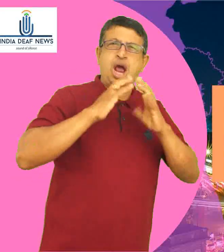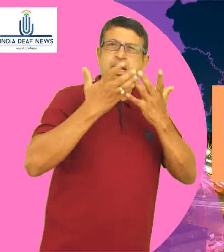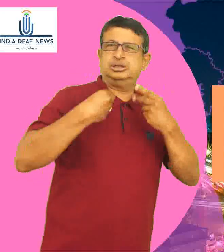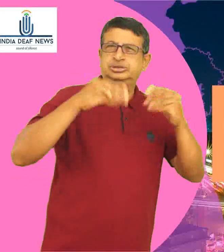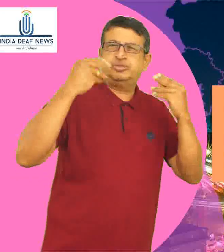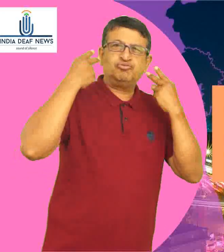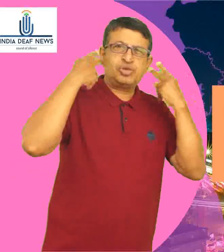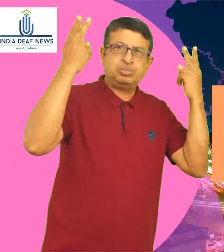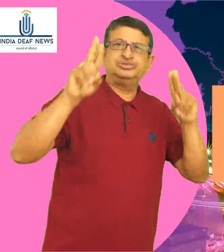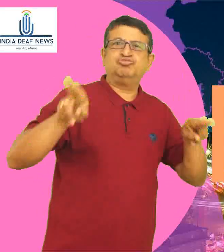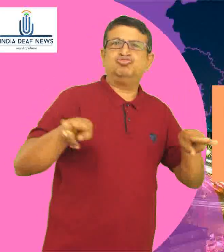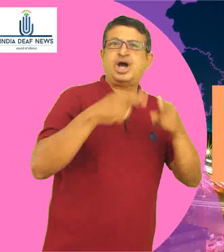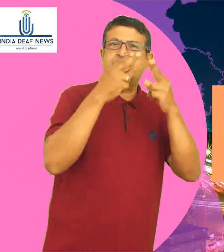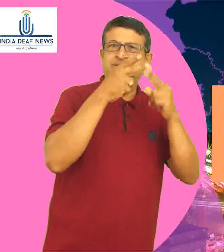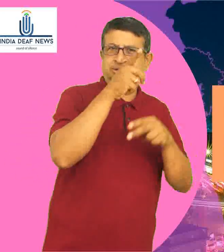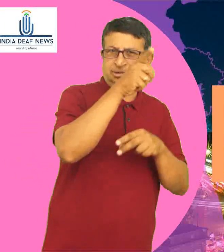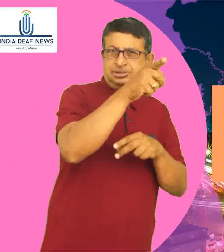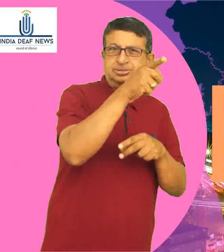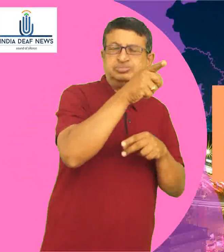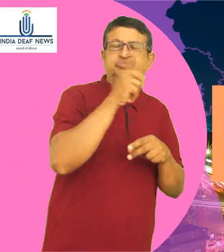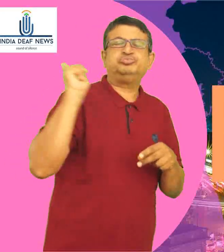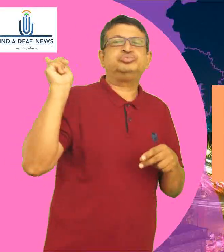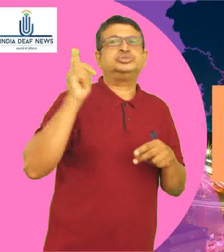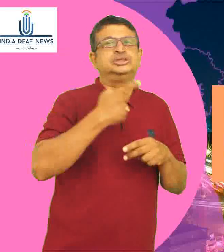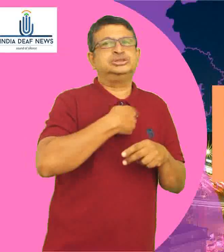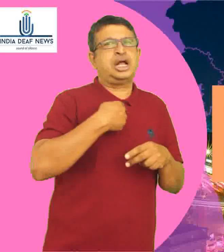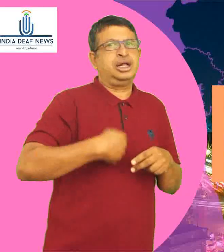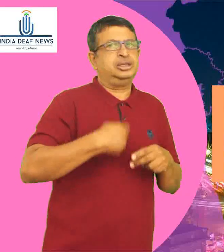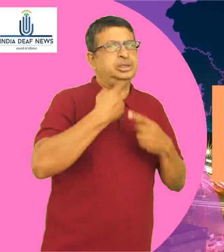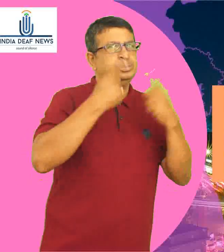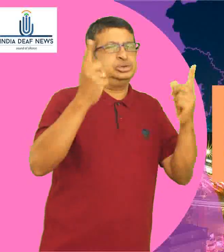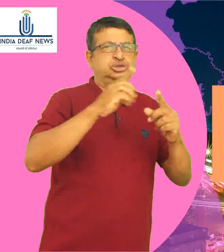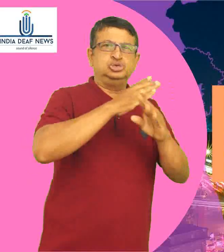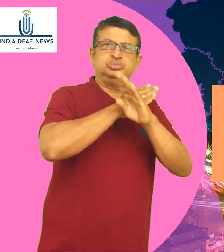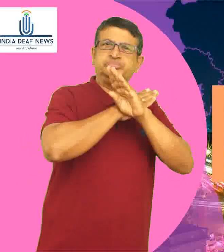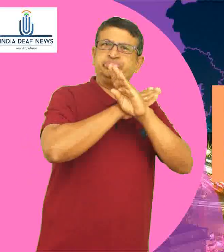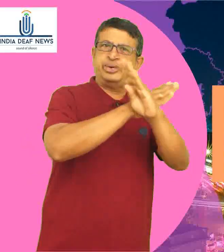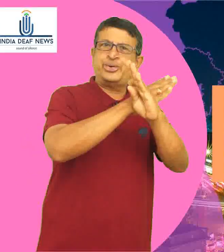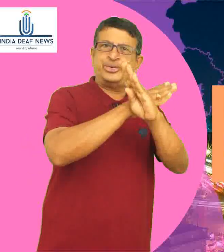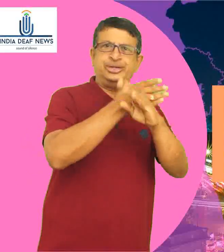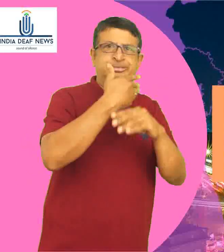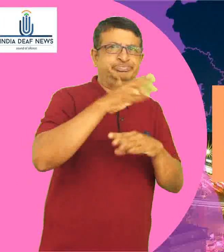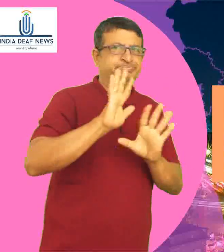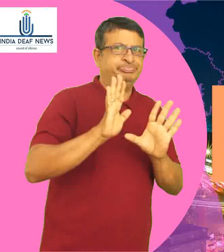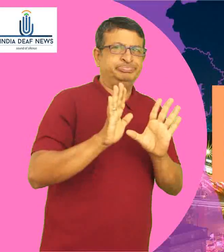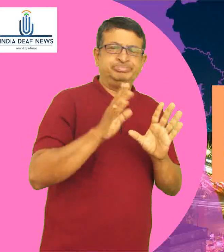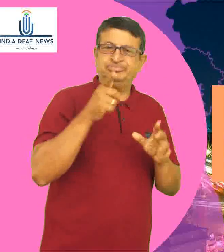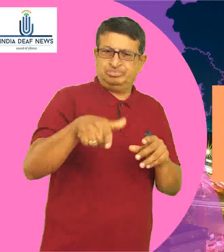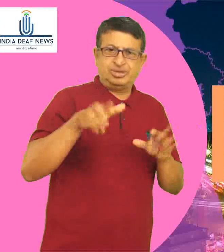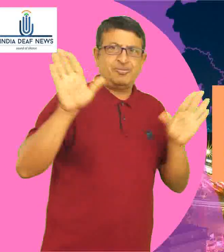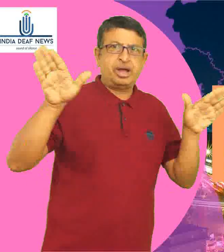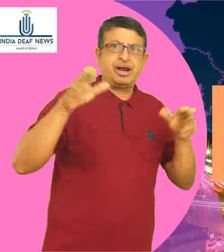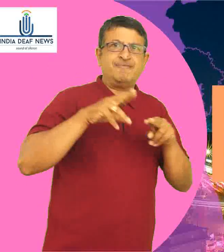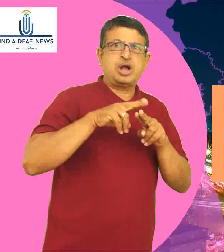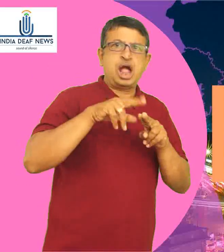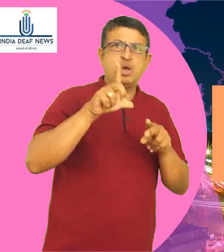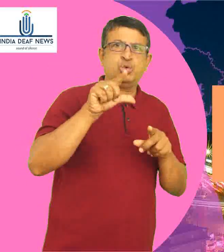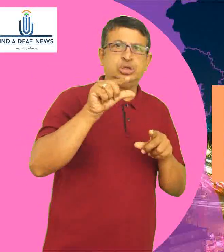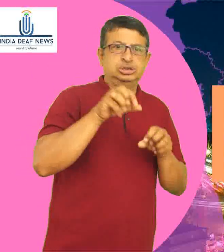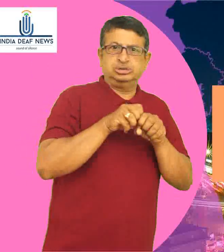50,000 birds to be culled in Kerala after bird flu outbreak. Officials of the Kerala Husbandry Department on Tuesday